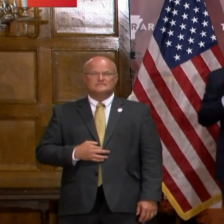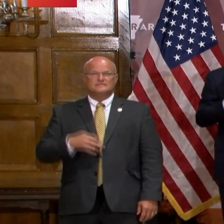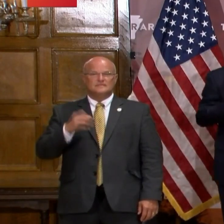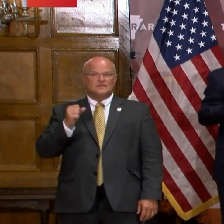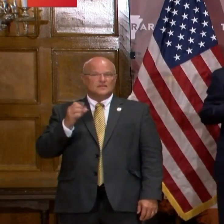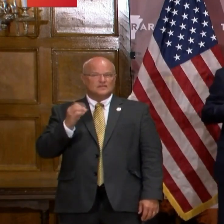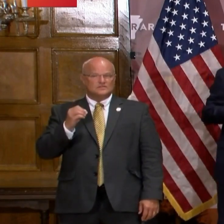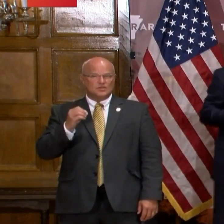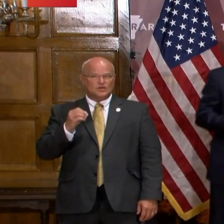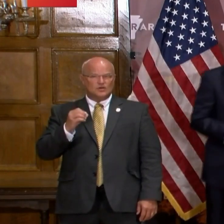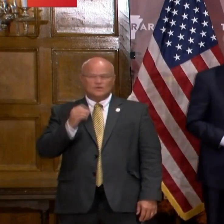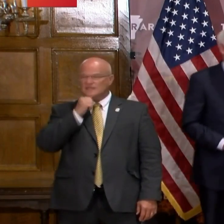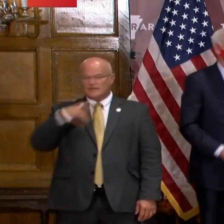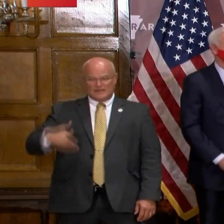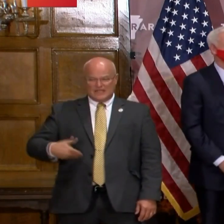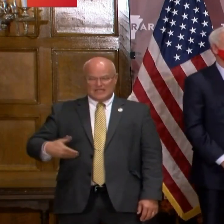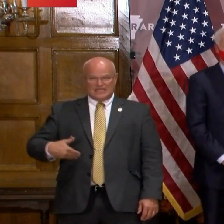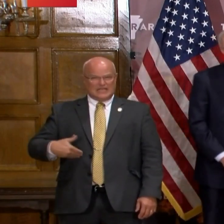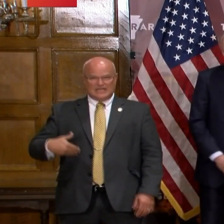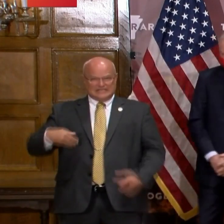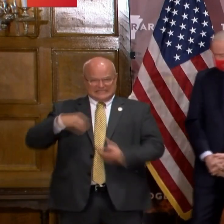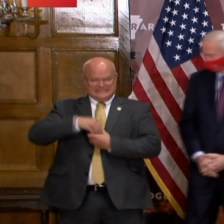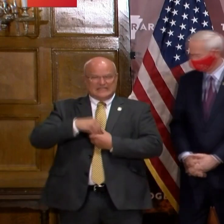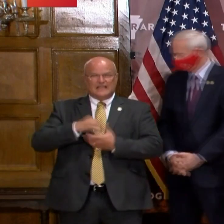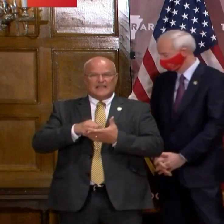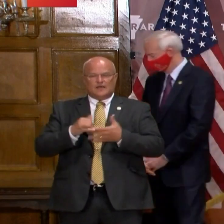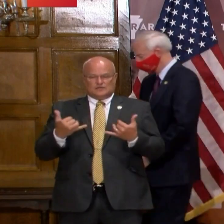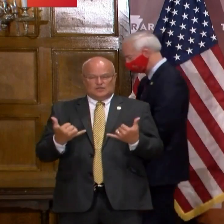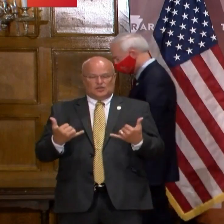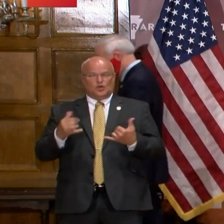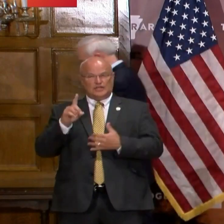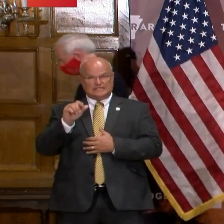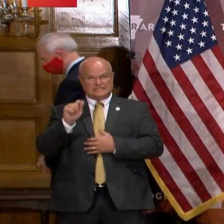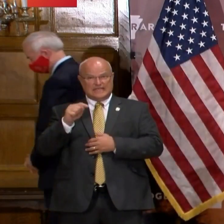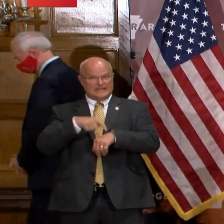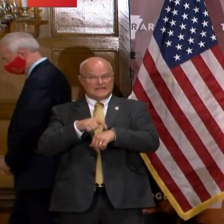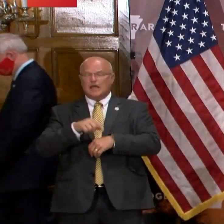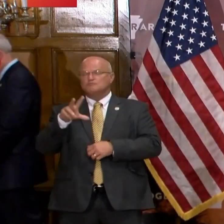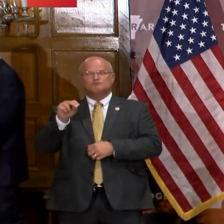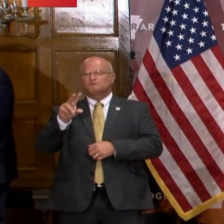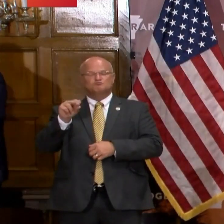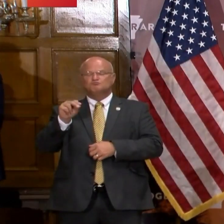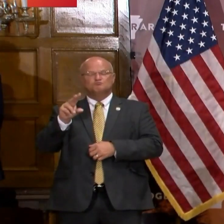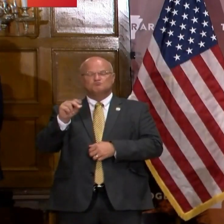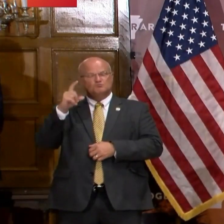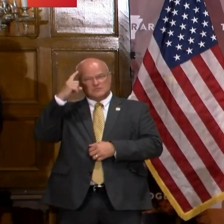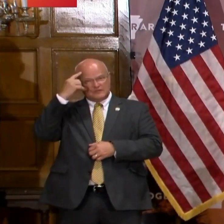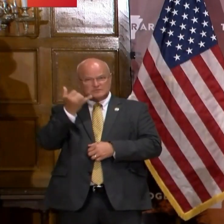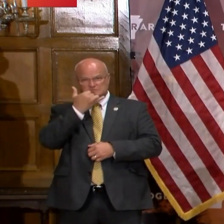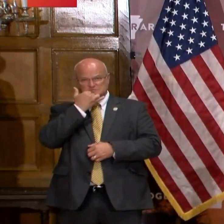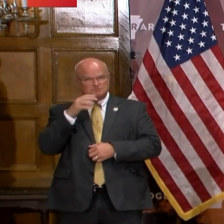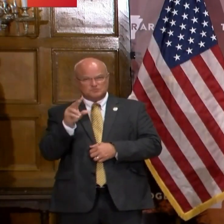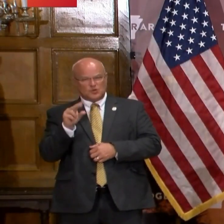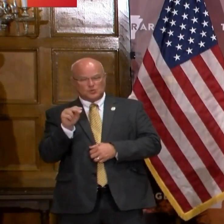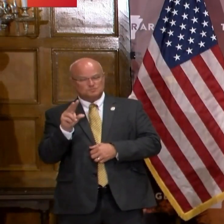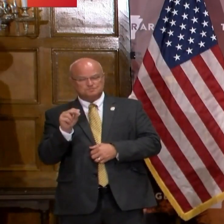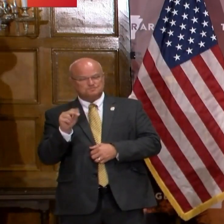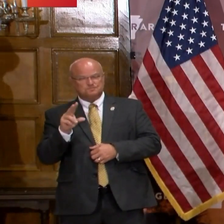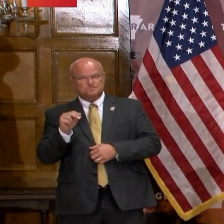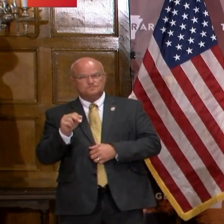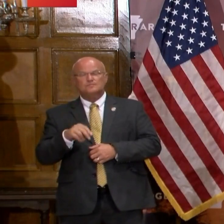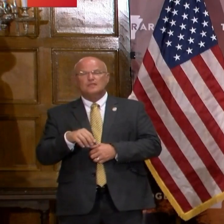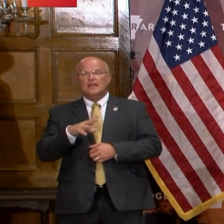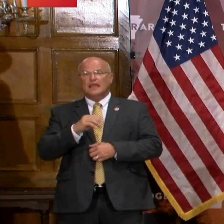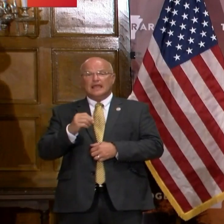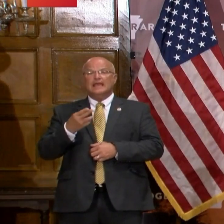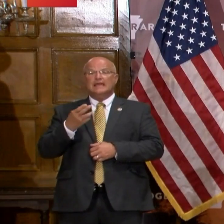So that wasn't a gut instinct. That was based on current data at the time. No, I do not think the governor made a mistake in going forward.